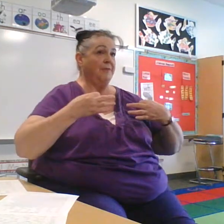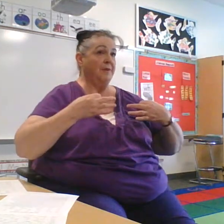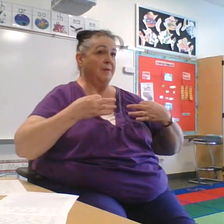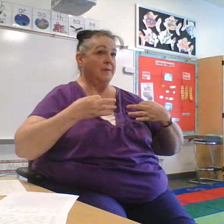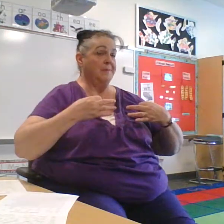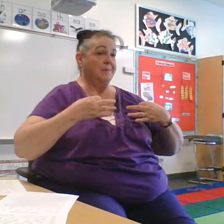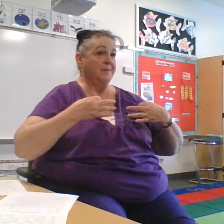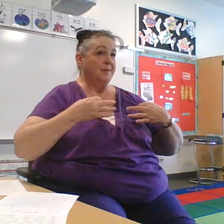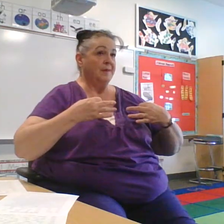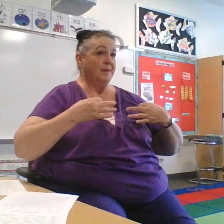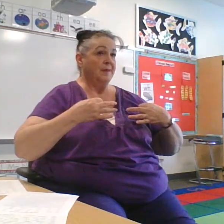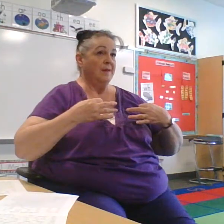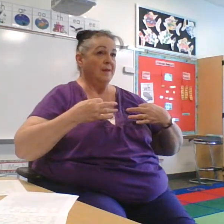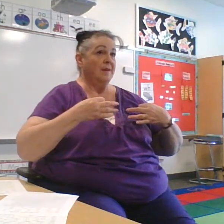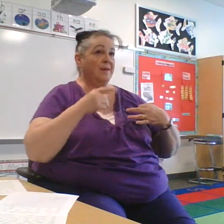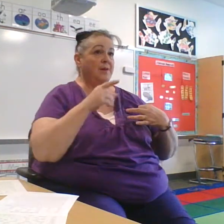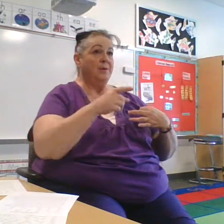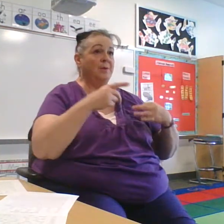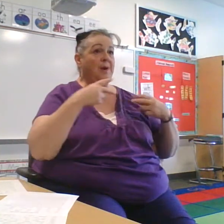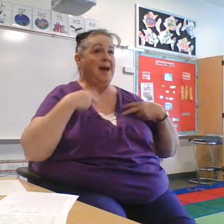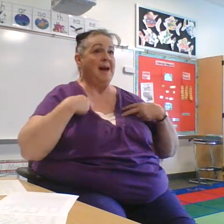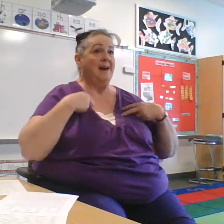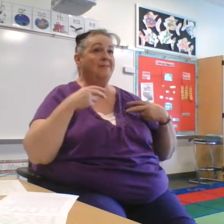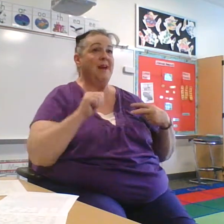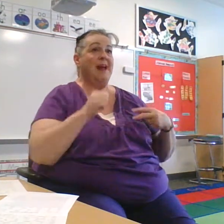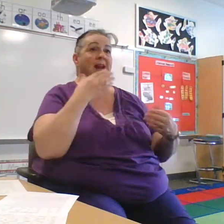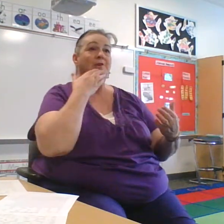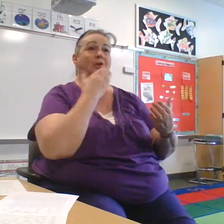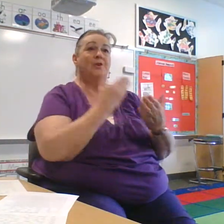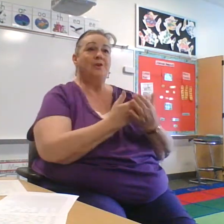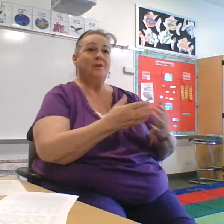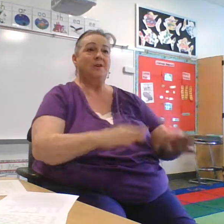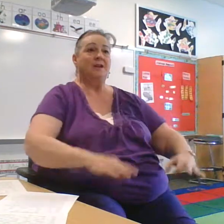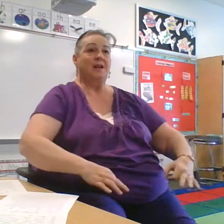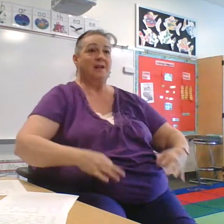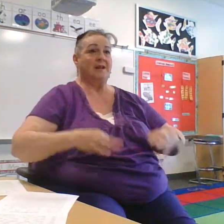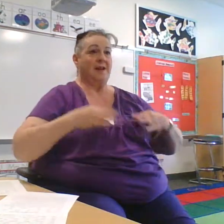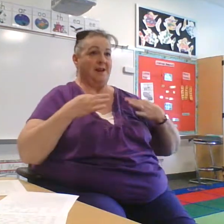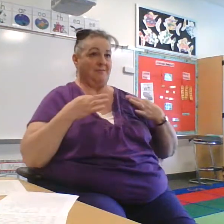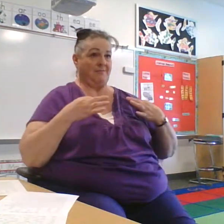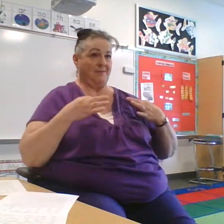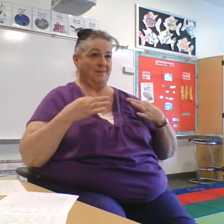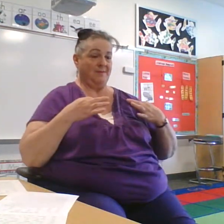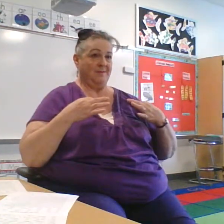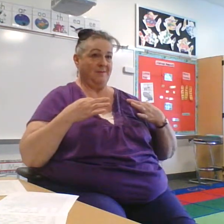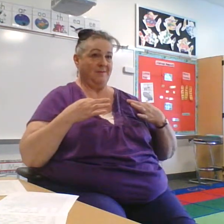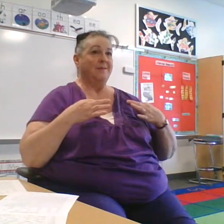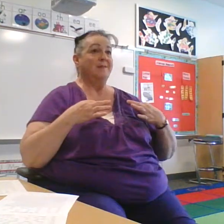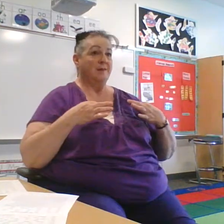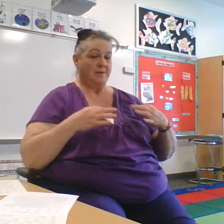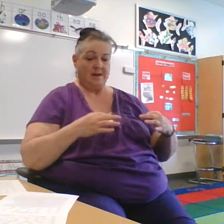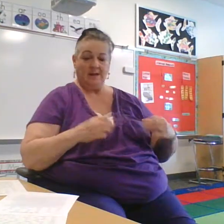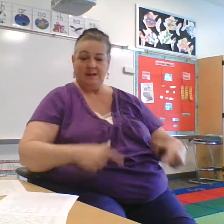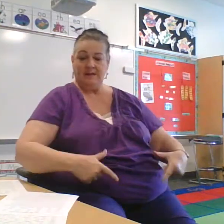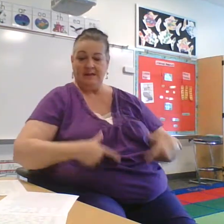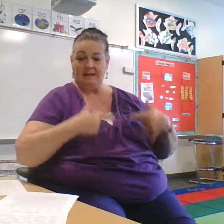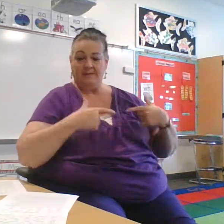Life. Mm-hmm. You have a good life. Okay, live